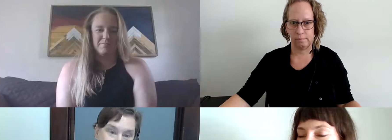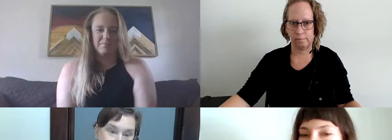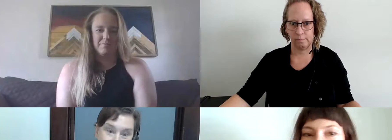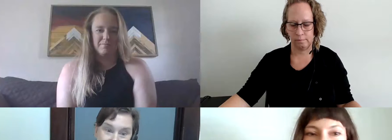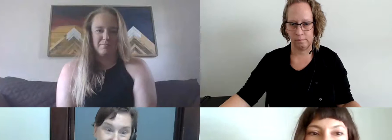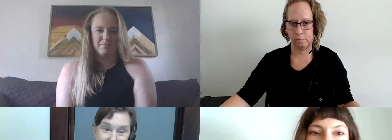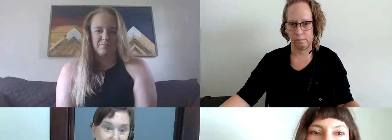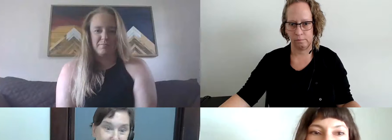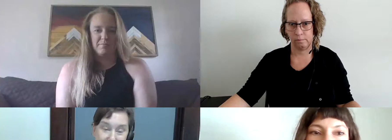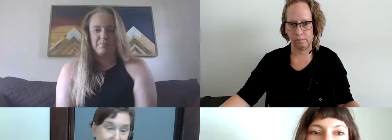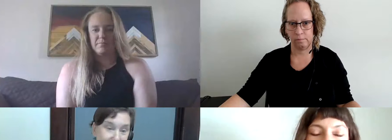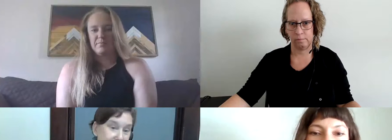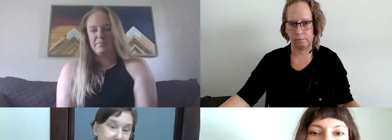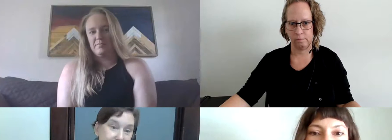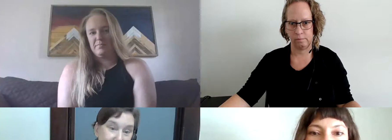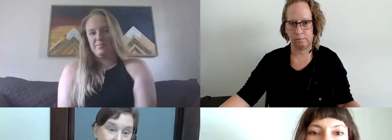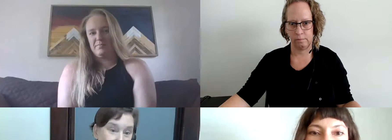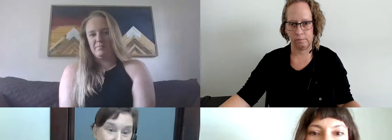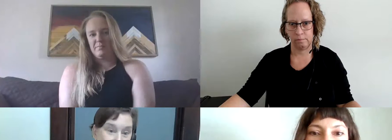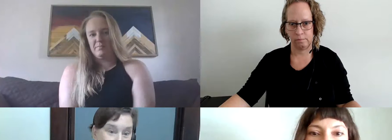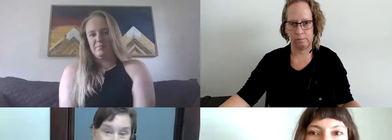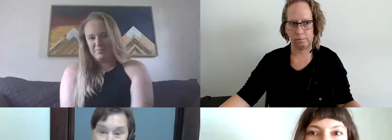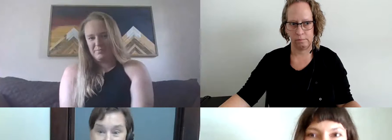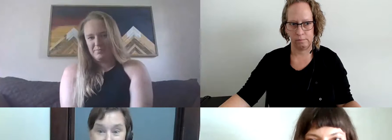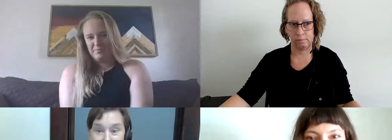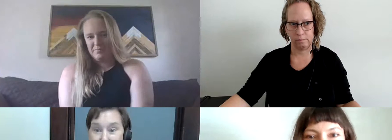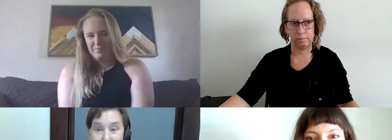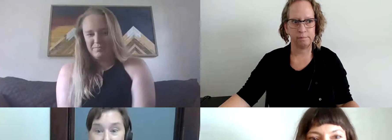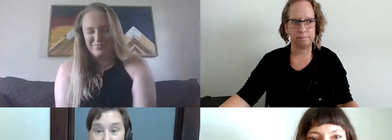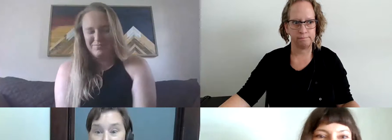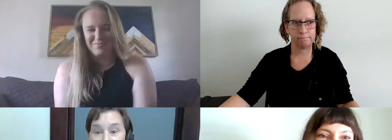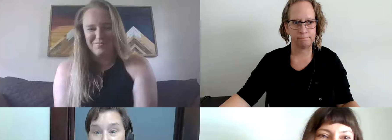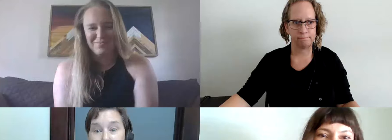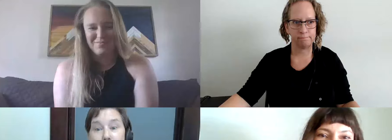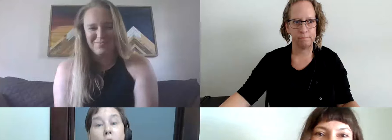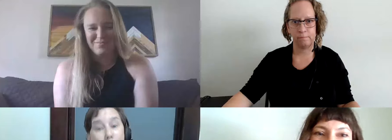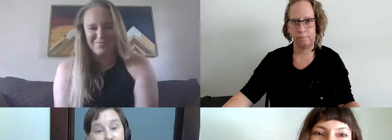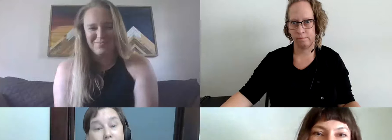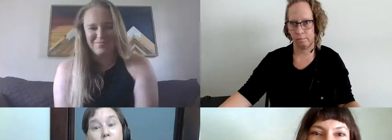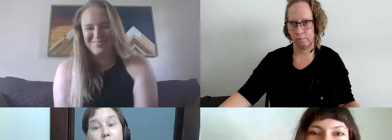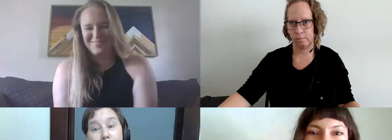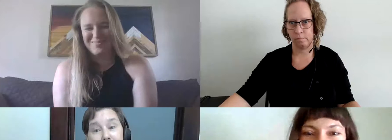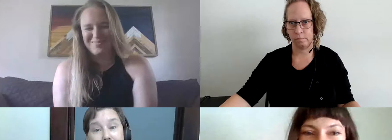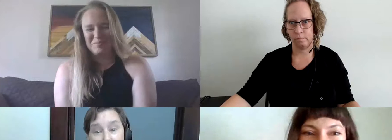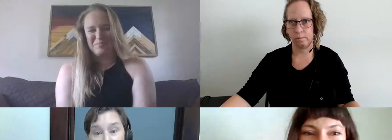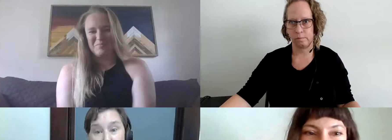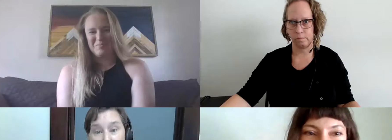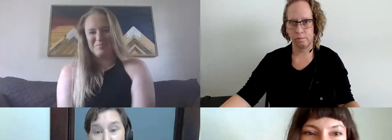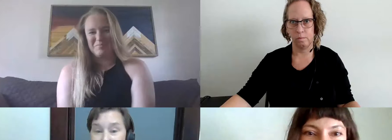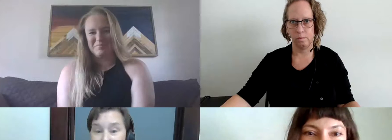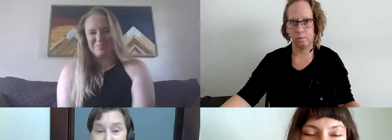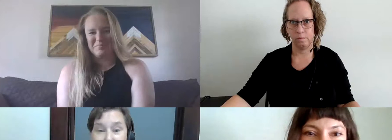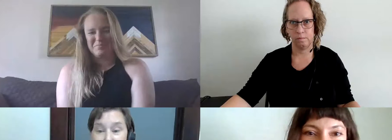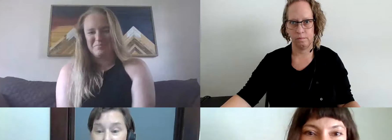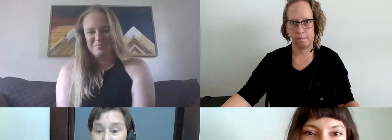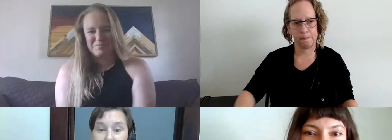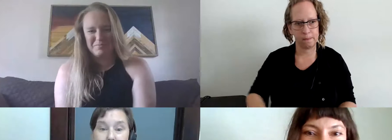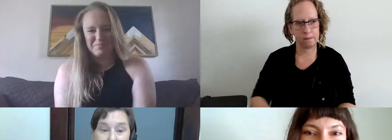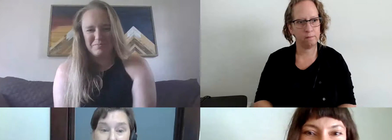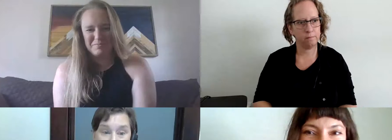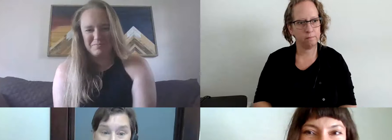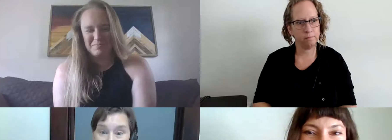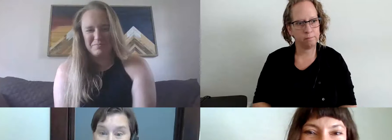hit people with disabilities as it has hit the general population as well. So I'm here to talk to you about what Federal Relay can do for you, and I'm excited